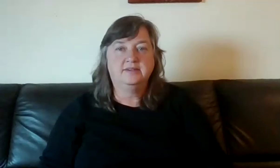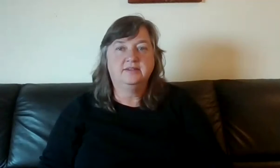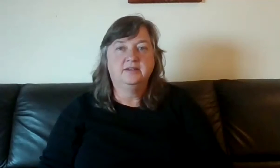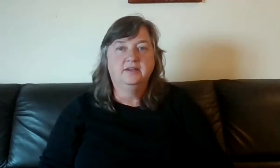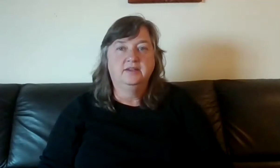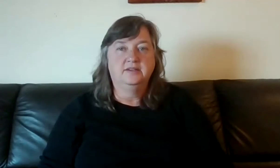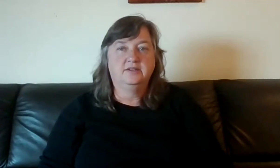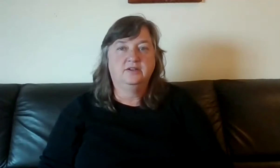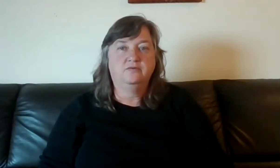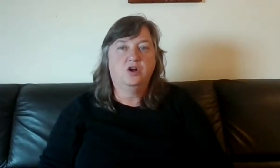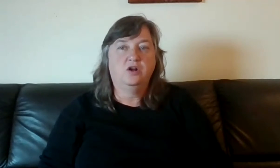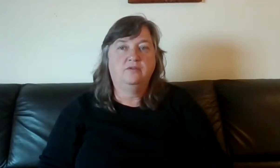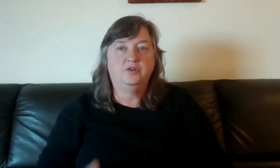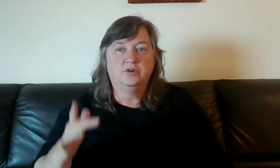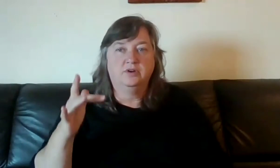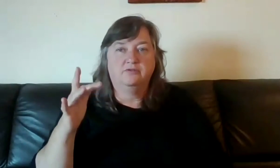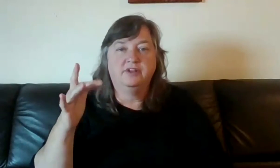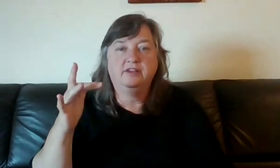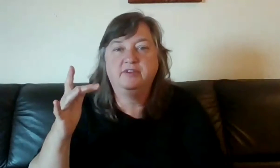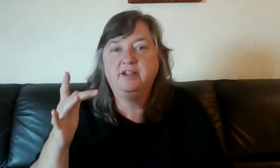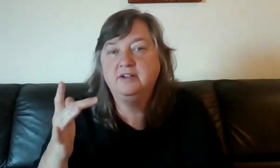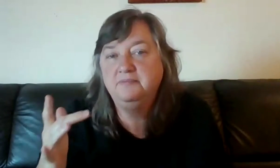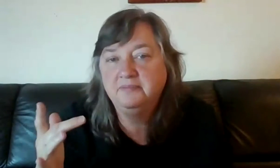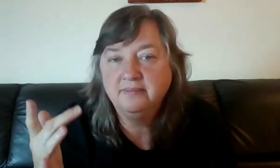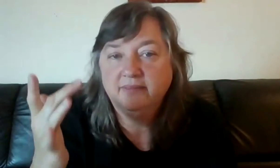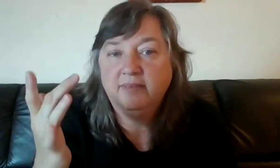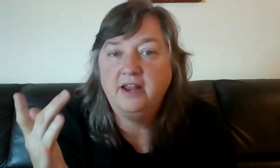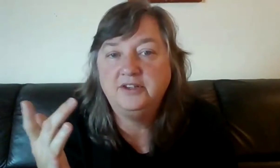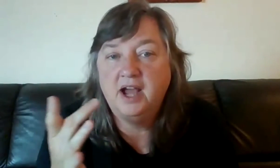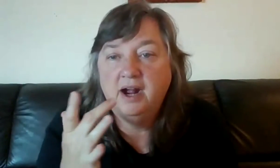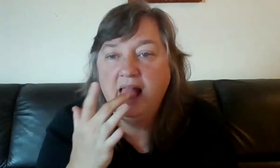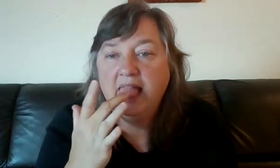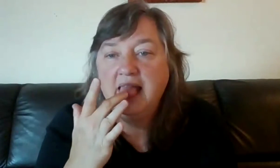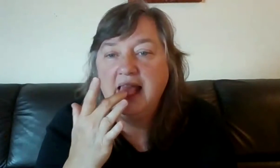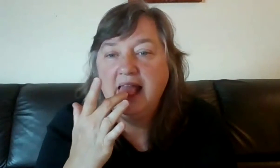Taste is going to involve your feeling finger and your tongue.